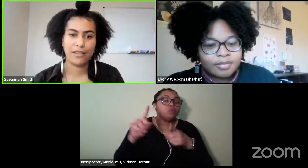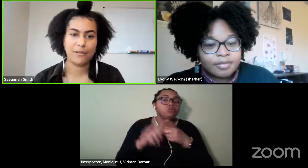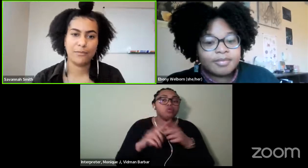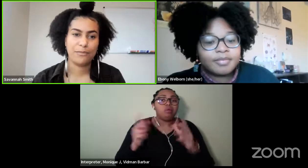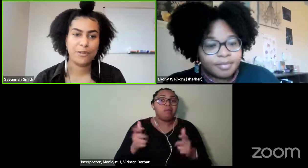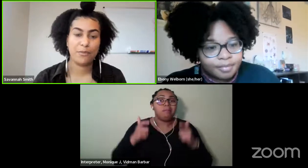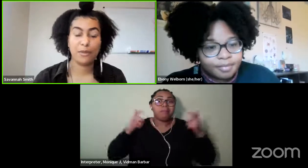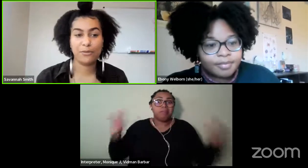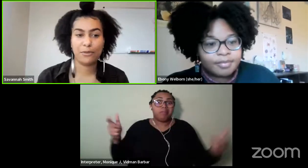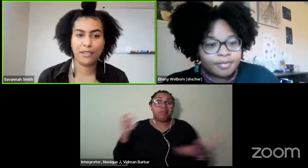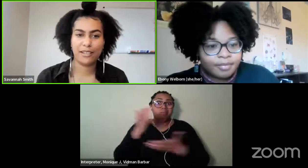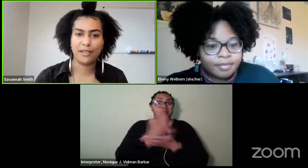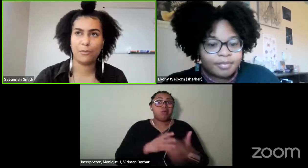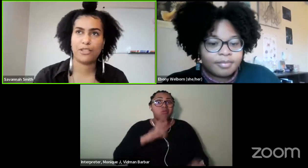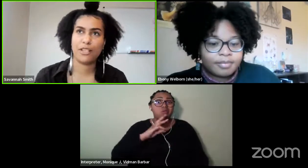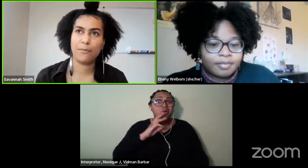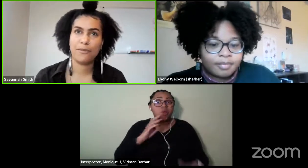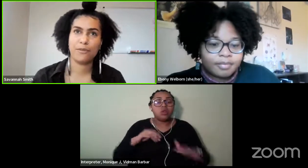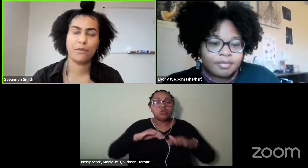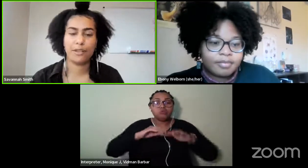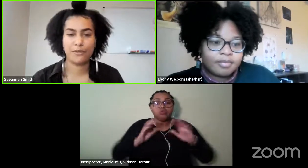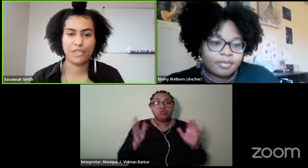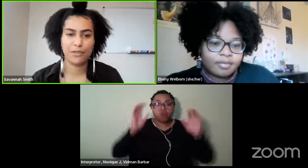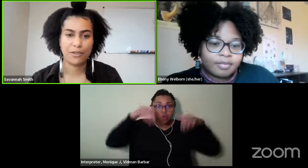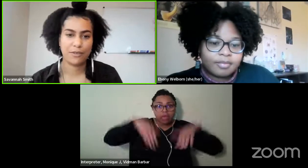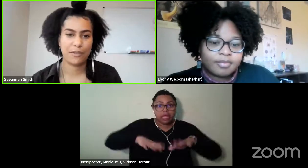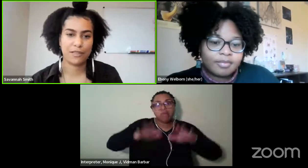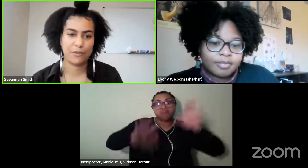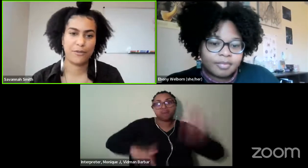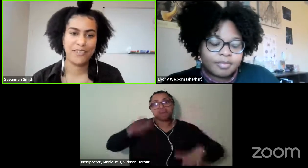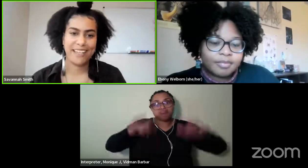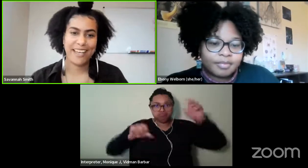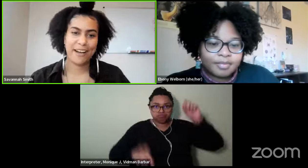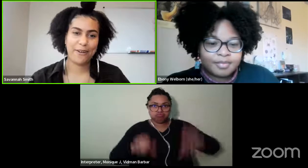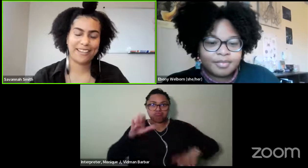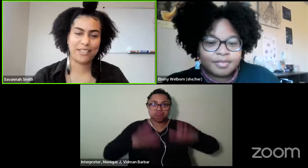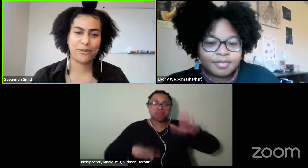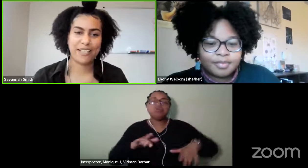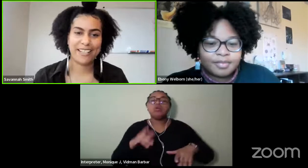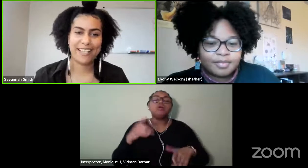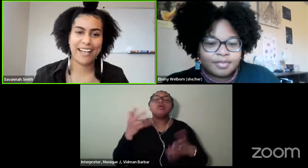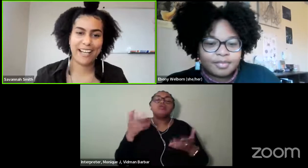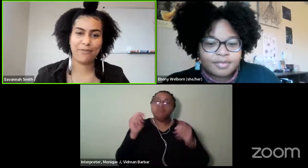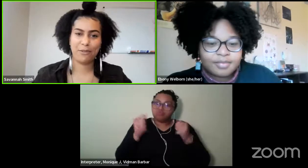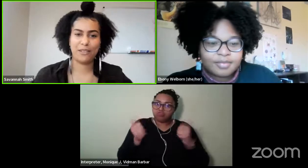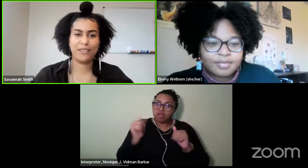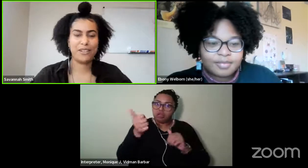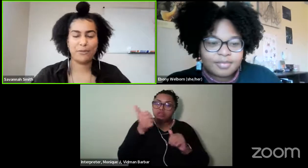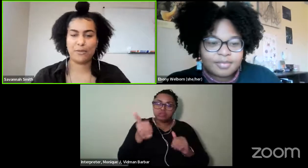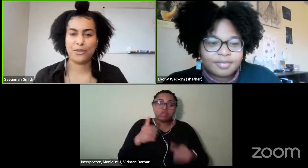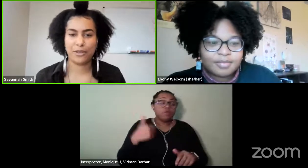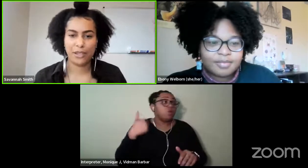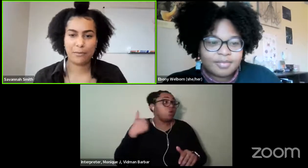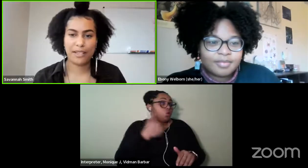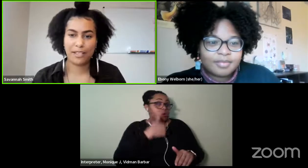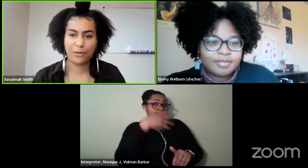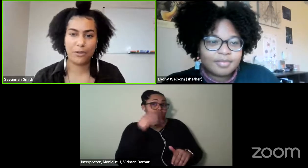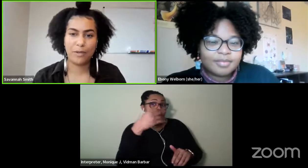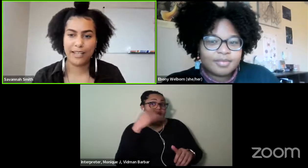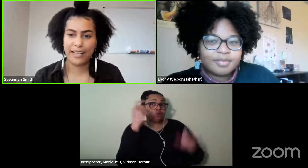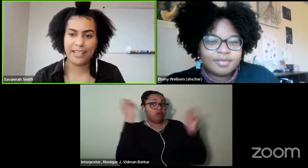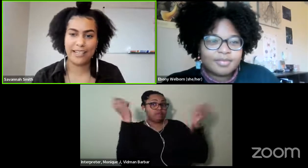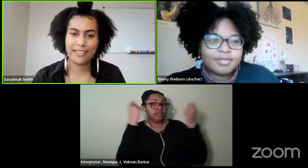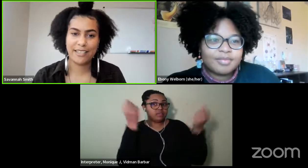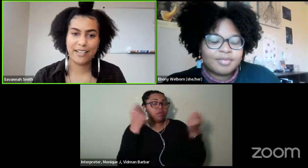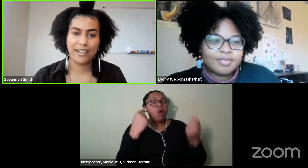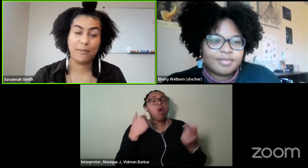water. We before led a workshop for Refuge Outdoor Festival out at this creek and had everyone, we were circled up in a